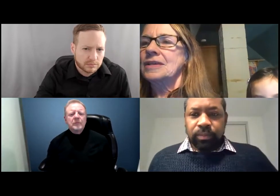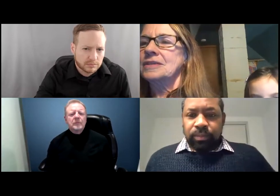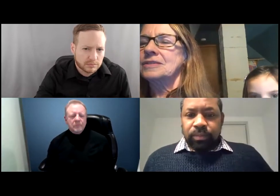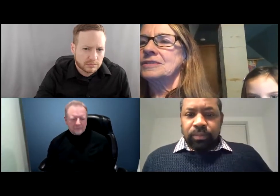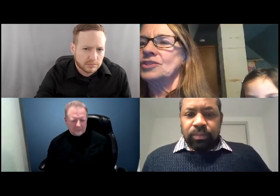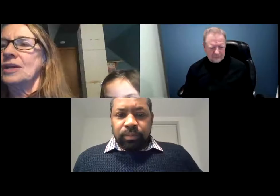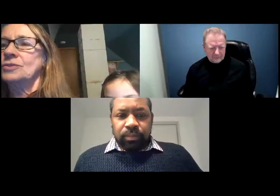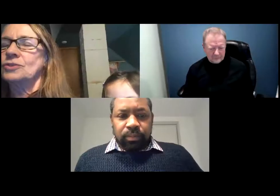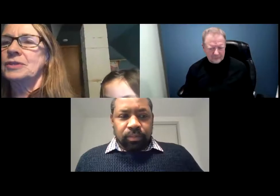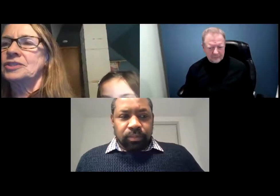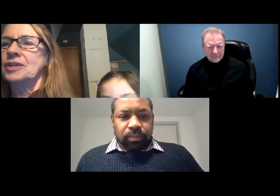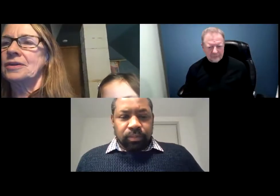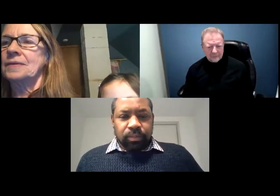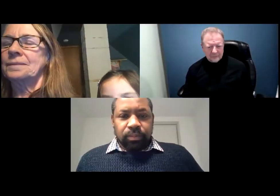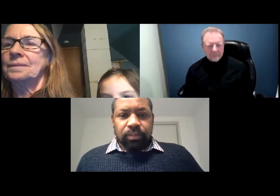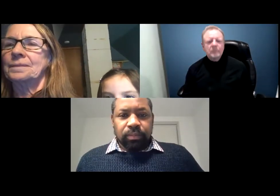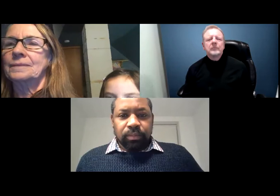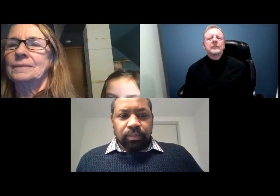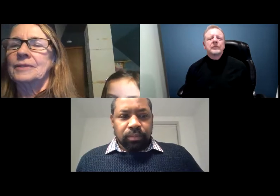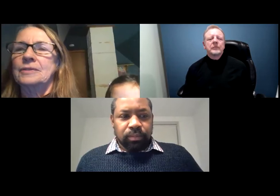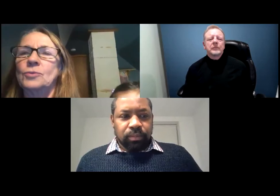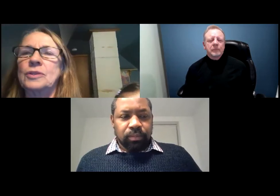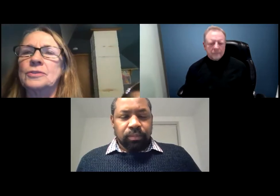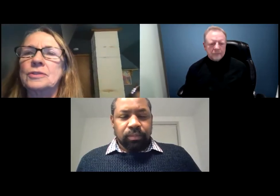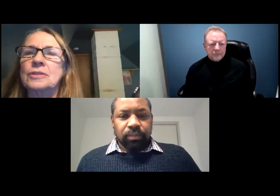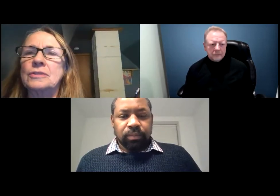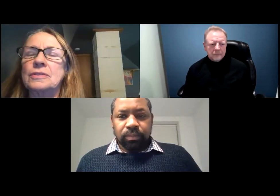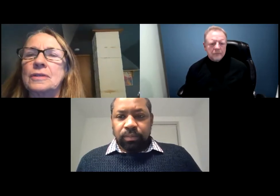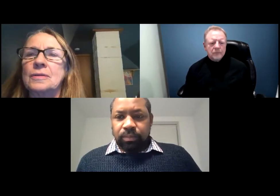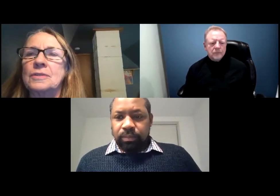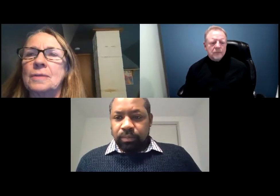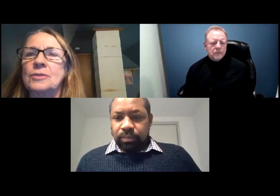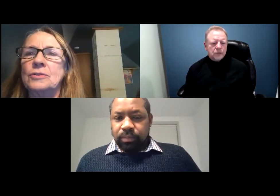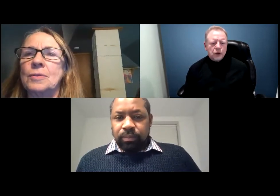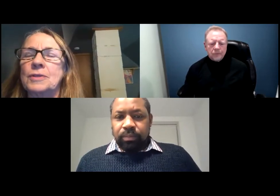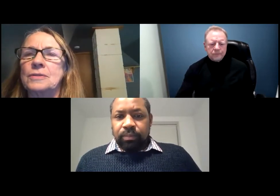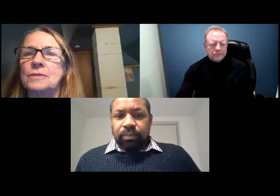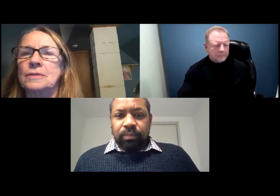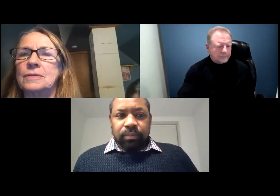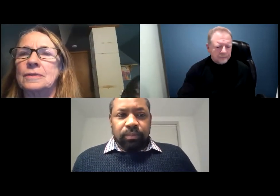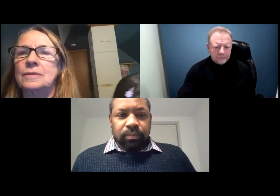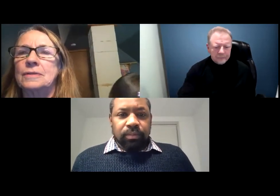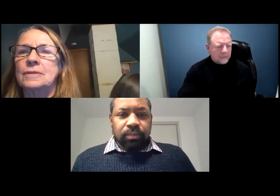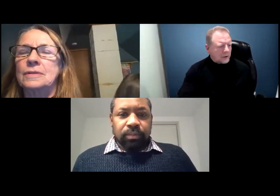Ernest is asking to do screen sharing. Do you want to do Ernest, Simon, or do you want me to?